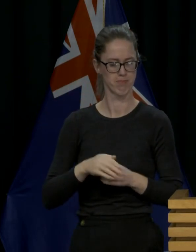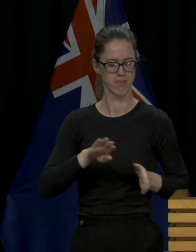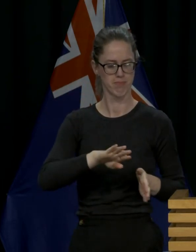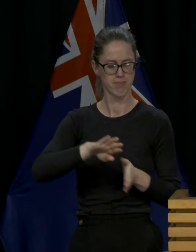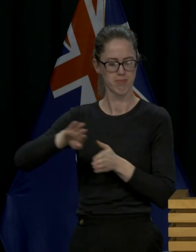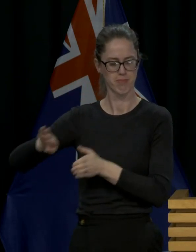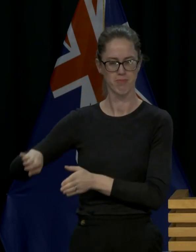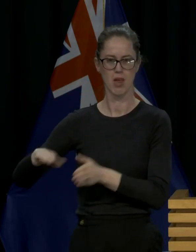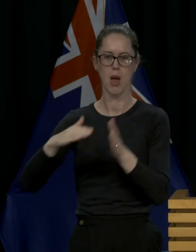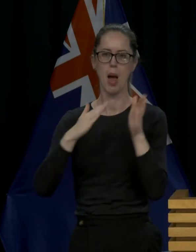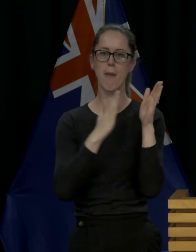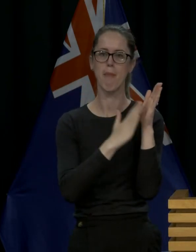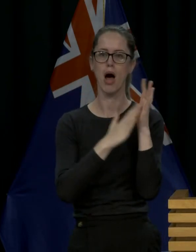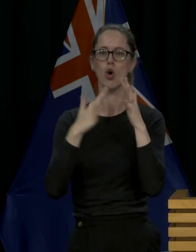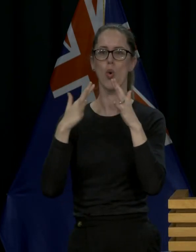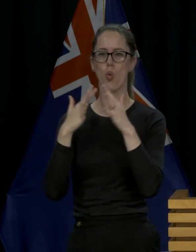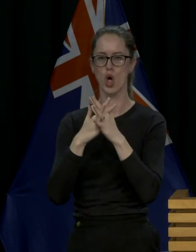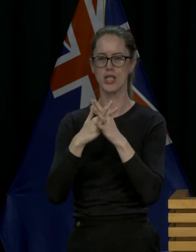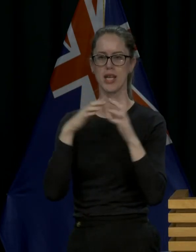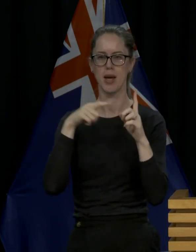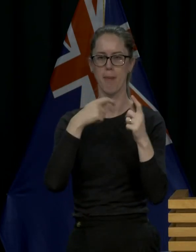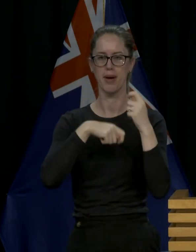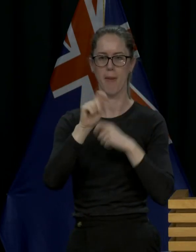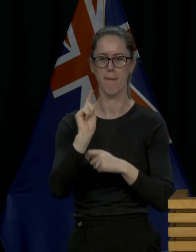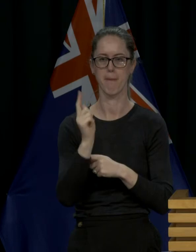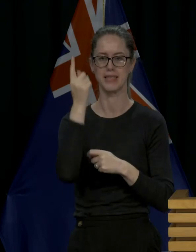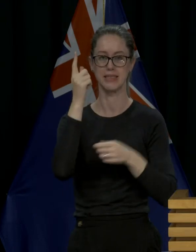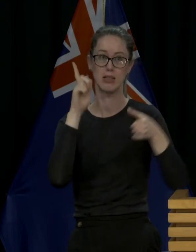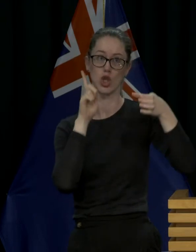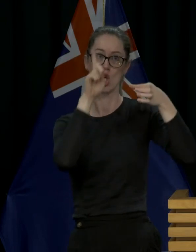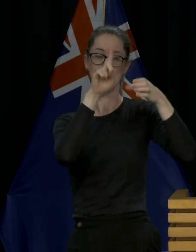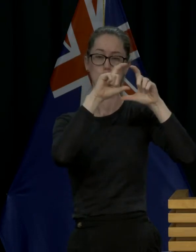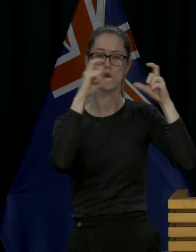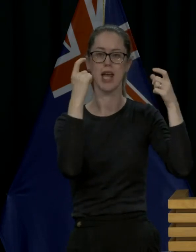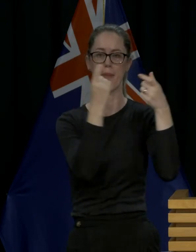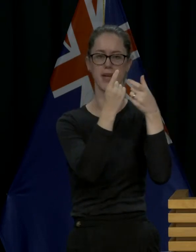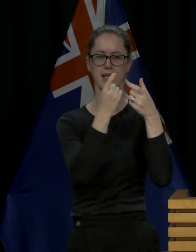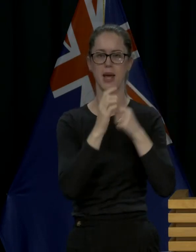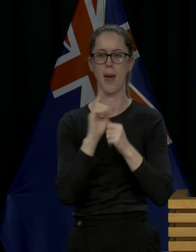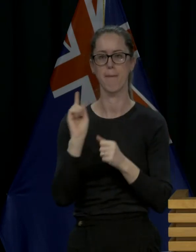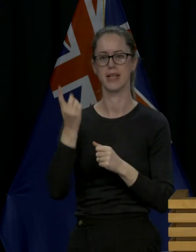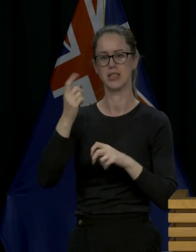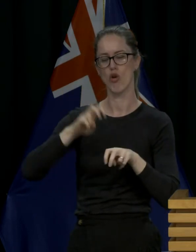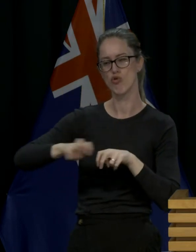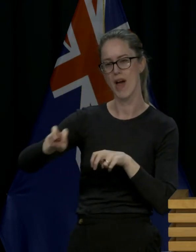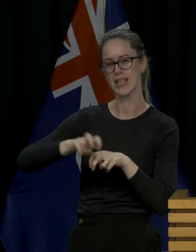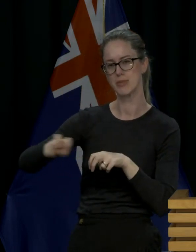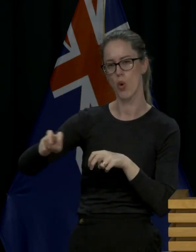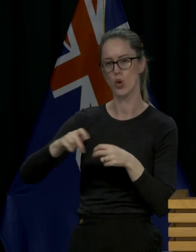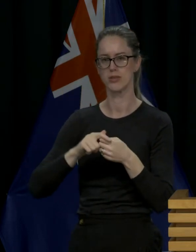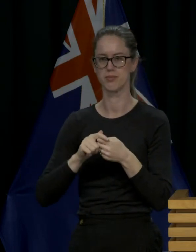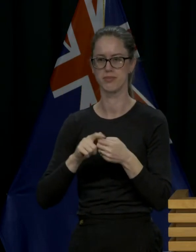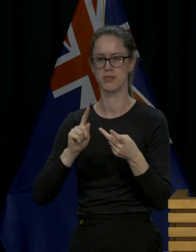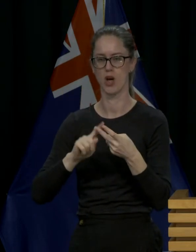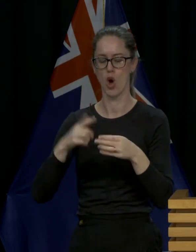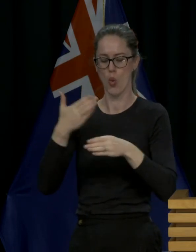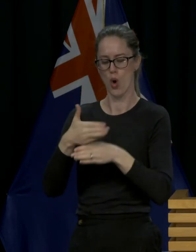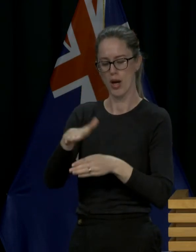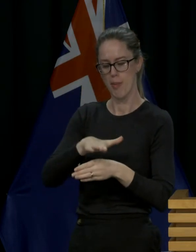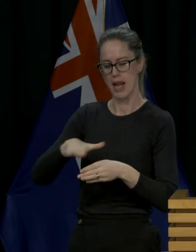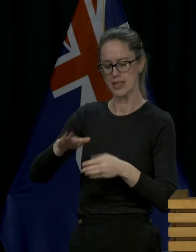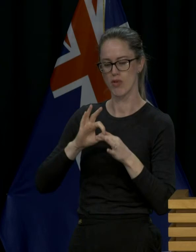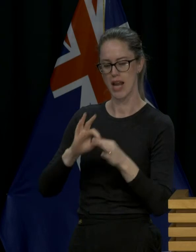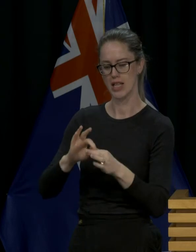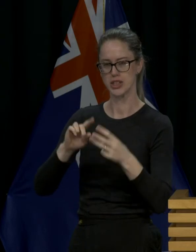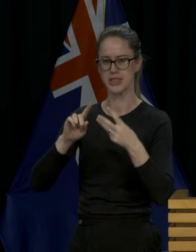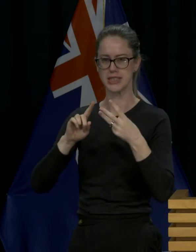Former Whip Michael Wood becomes a minister and enters Cabinet as Minister of Transport and Minister for Workplace Relations